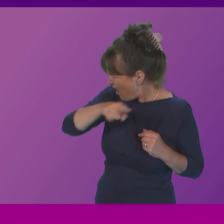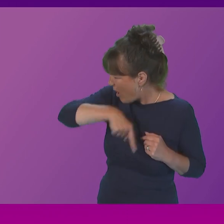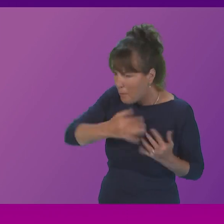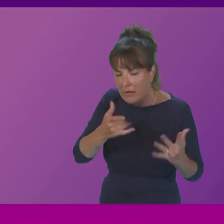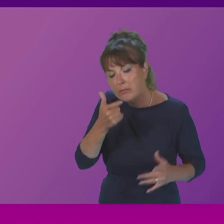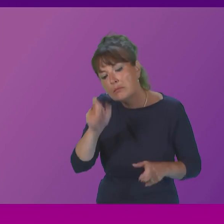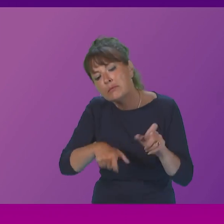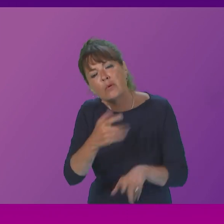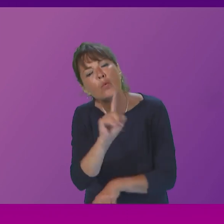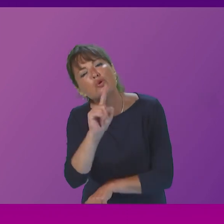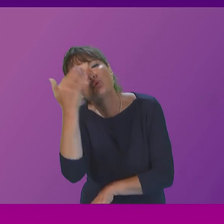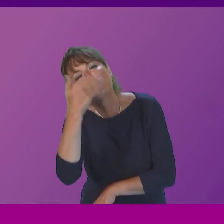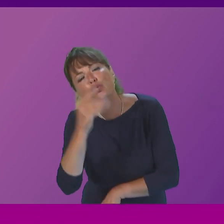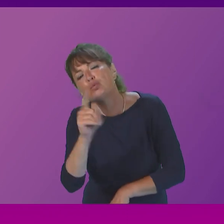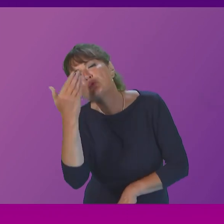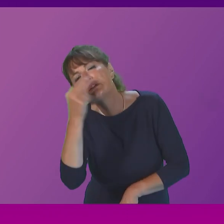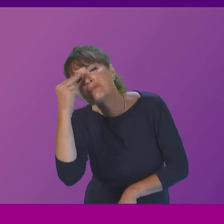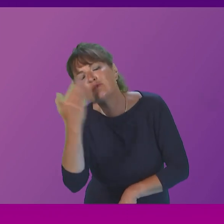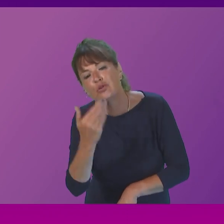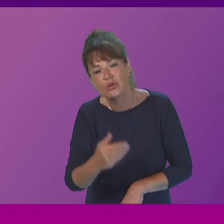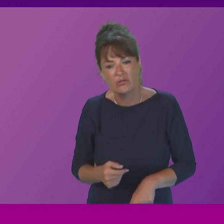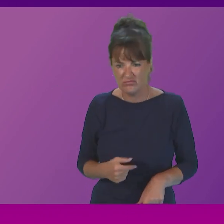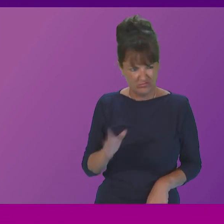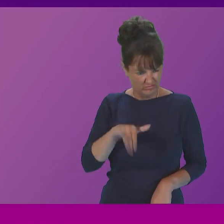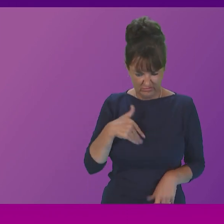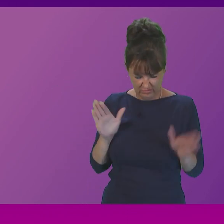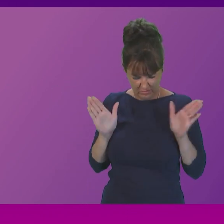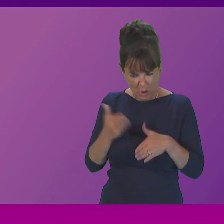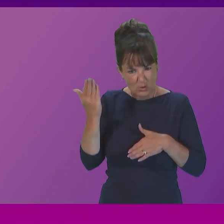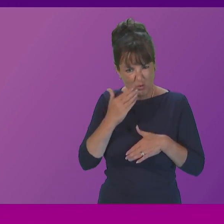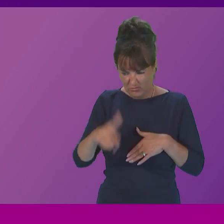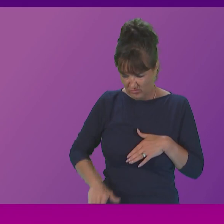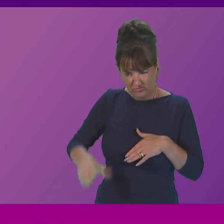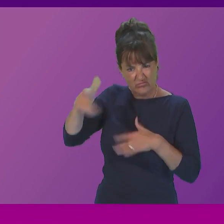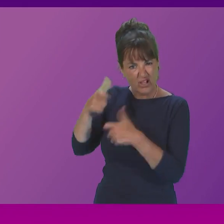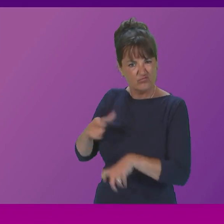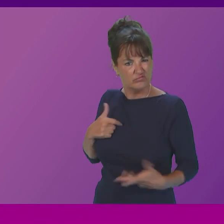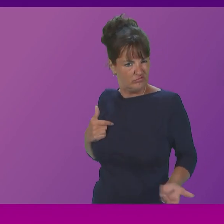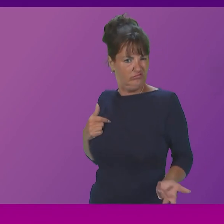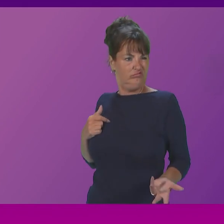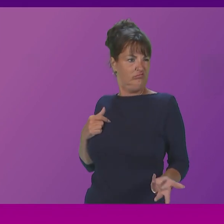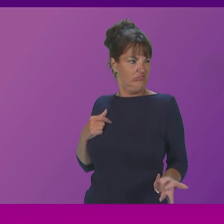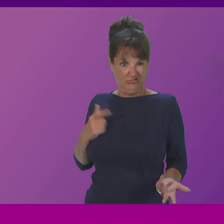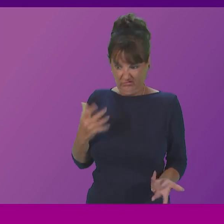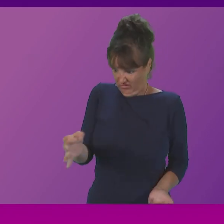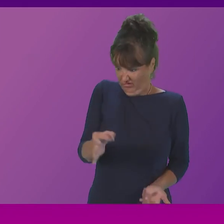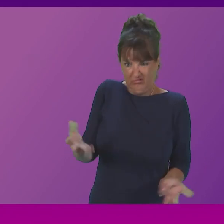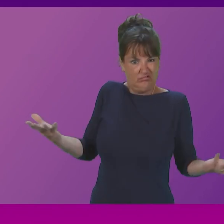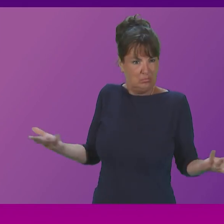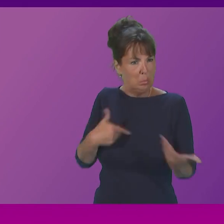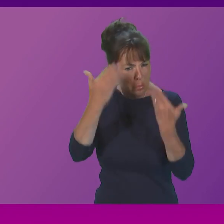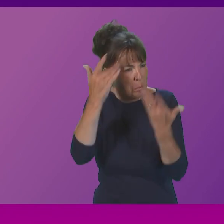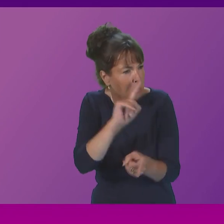Why were so many people interested in my schooling? You know, I went to a small school. I grew up in the country. I went to a small school in the middle of nowhere. I